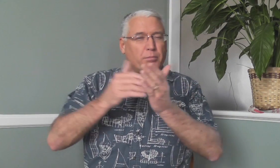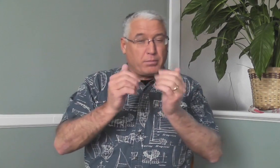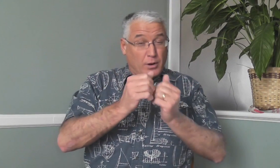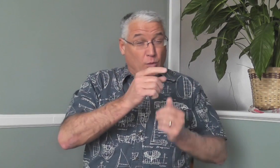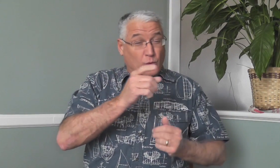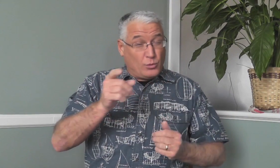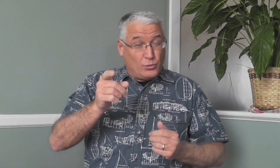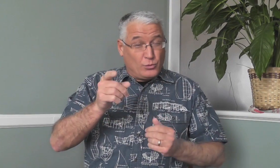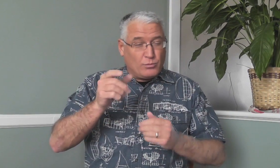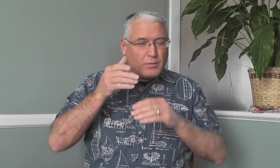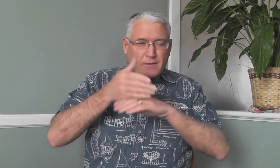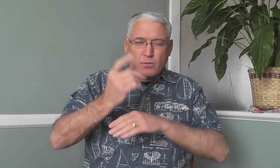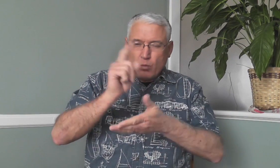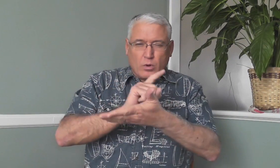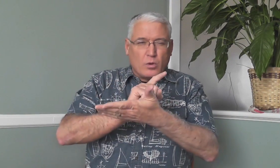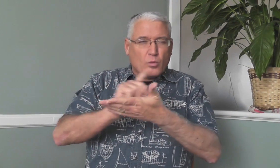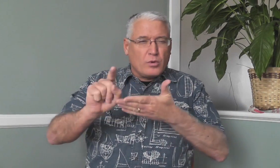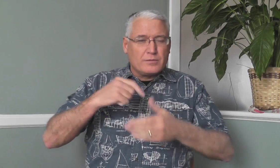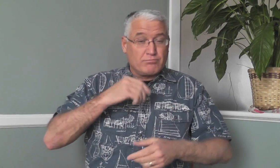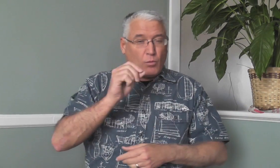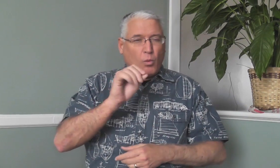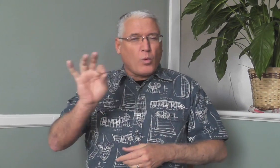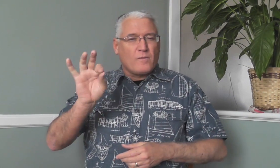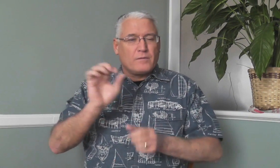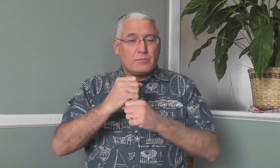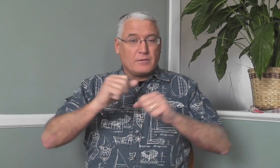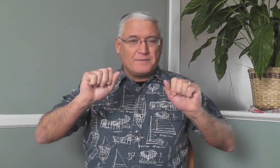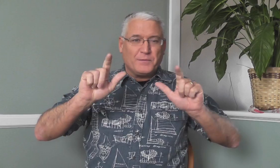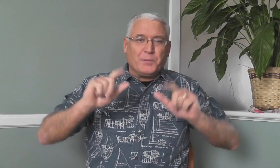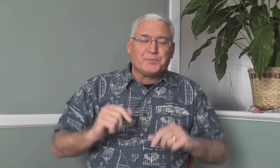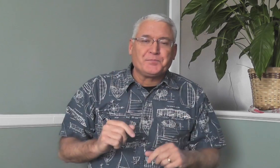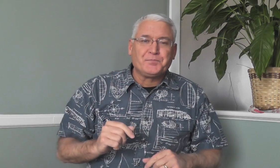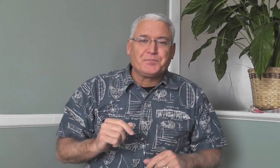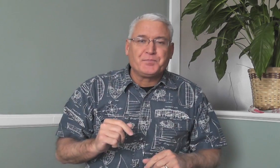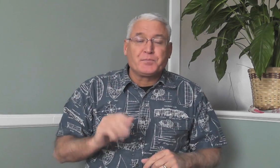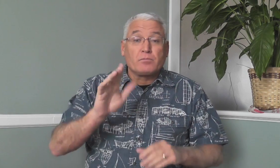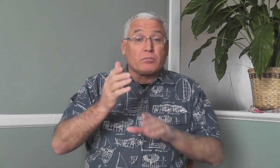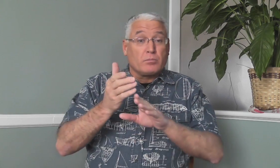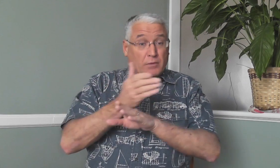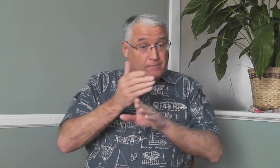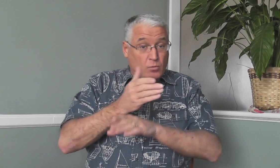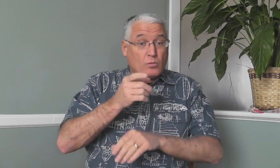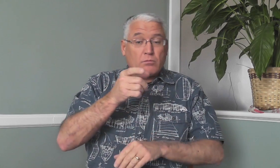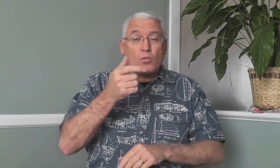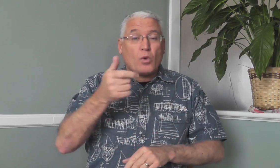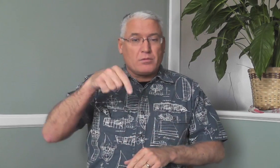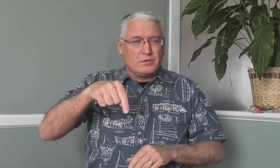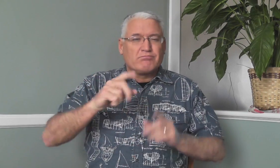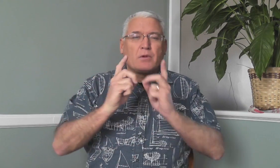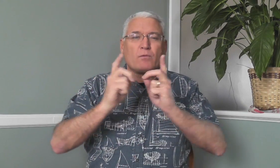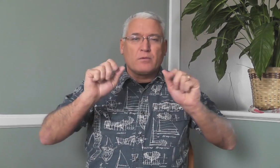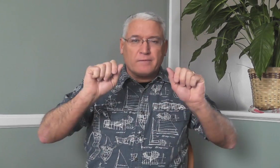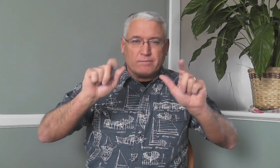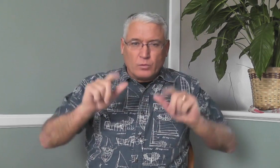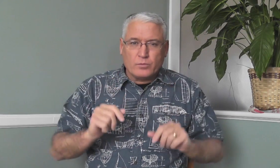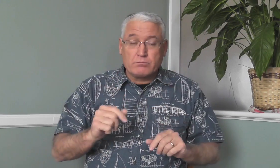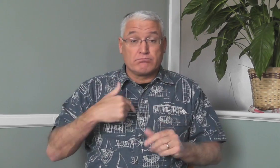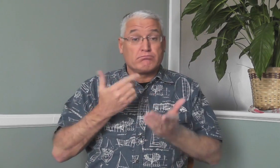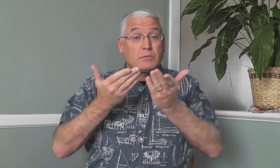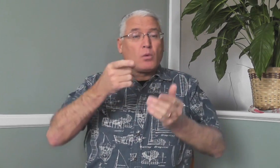Now it's good to be back with you again after 1 week off from making devotions. Before we get started, I'd